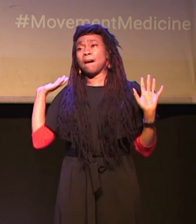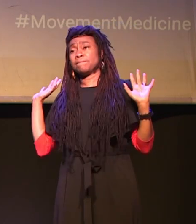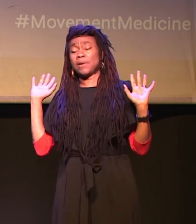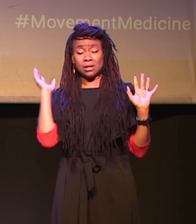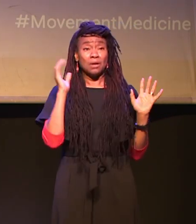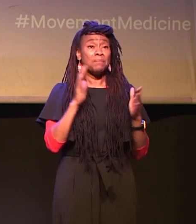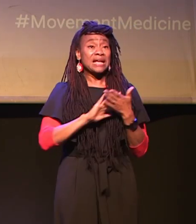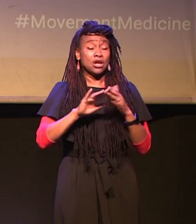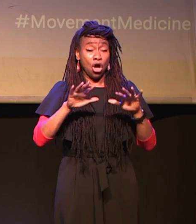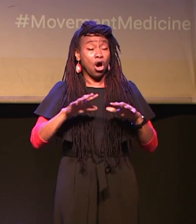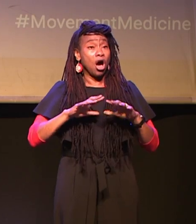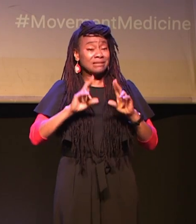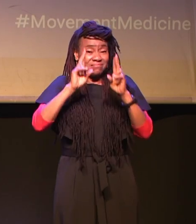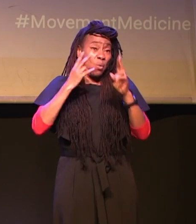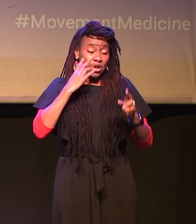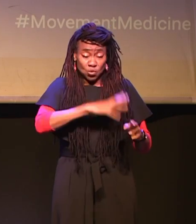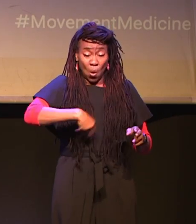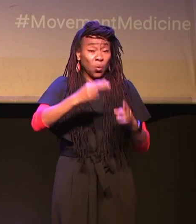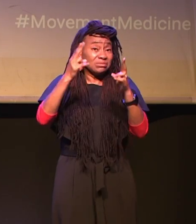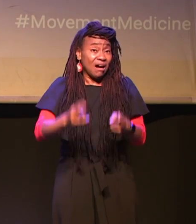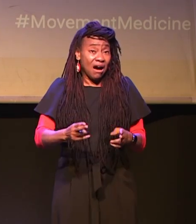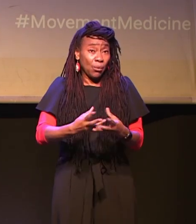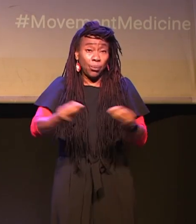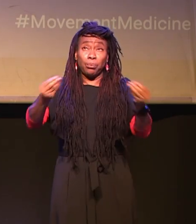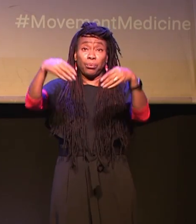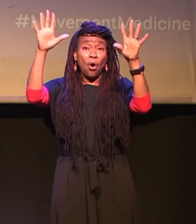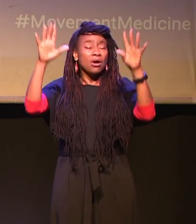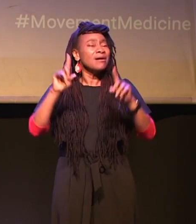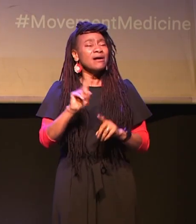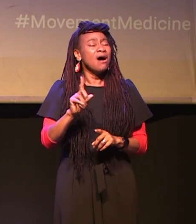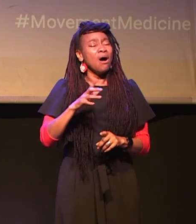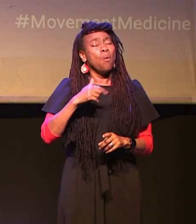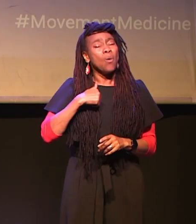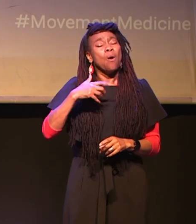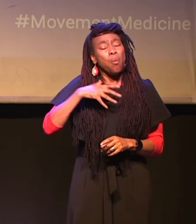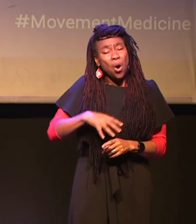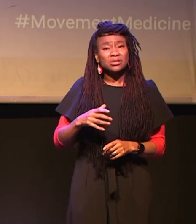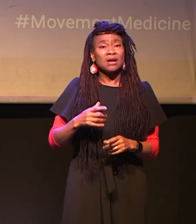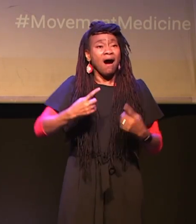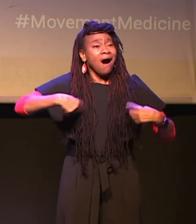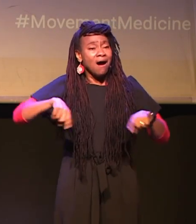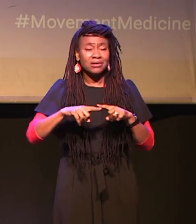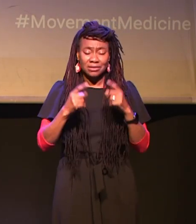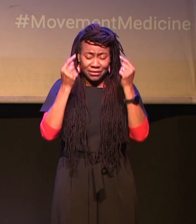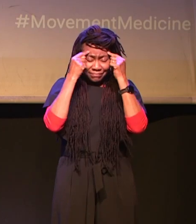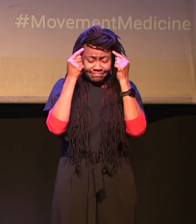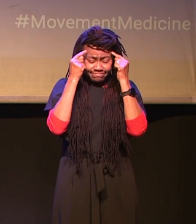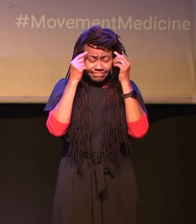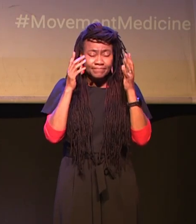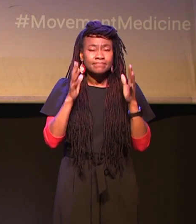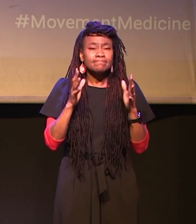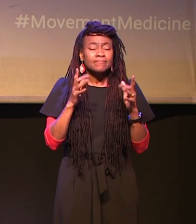something. Essentially, that's what we do. And I really want to invite us in to a practice of letting